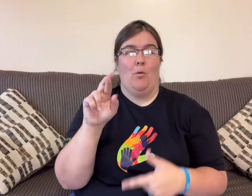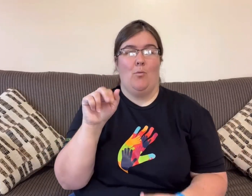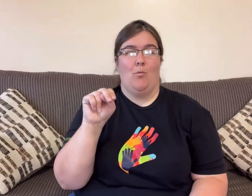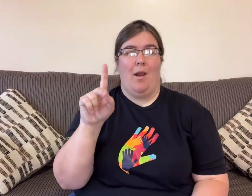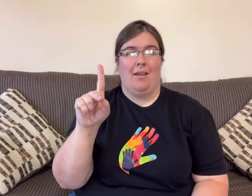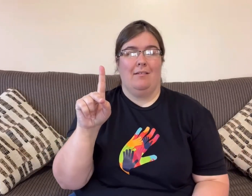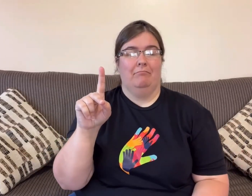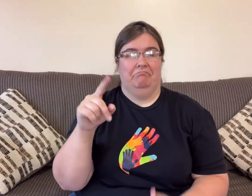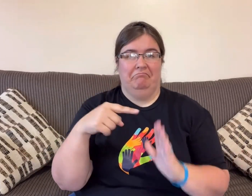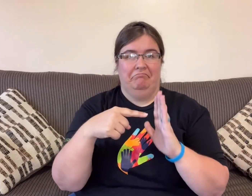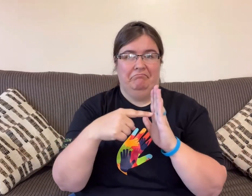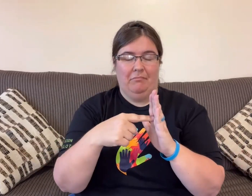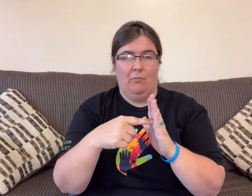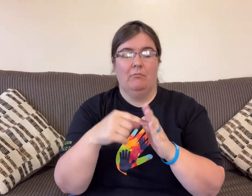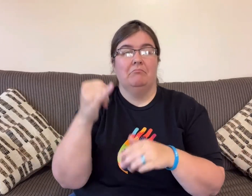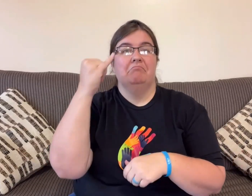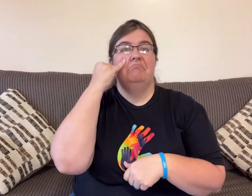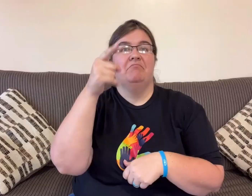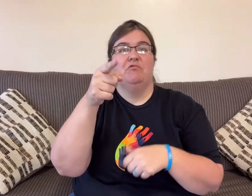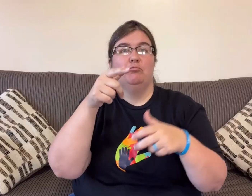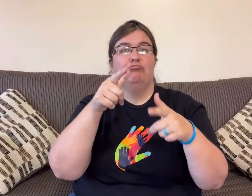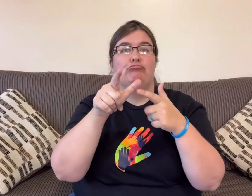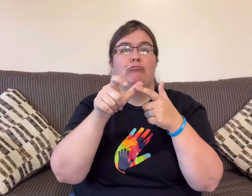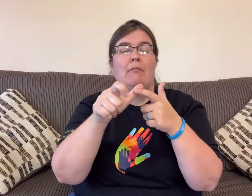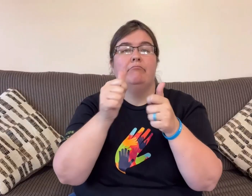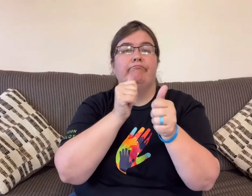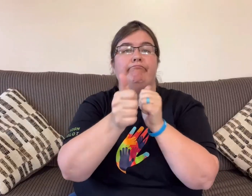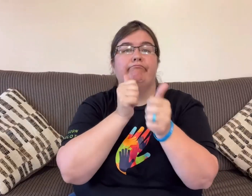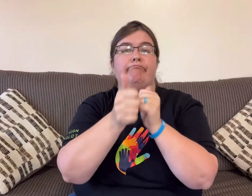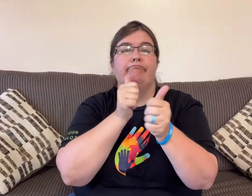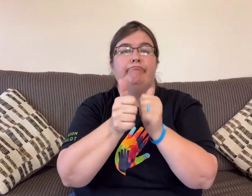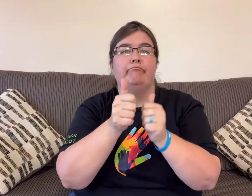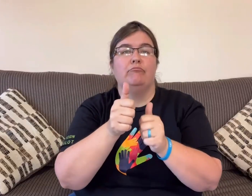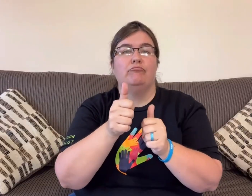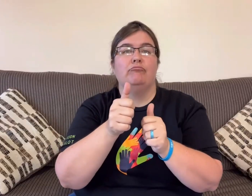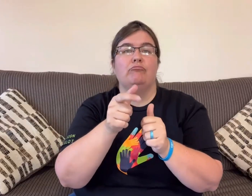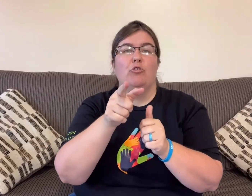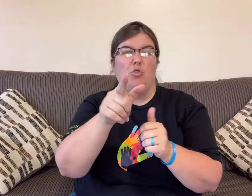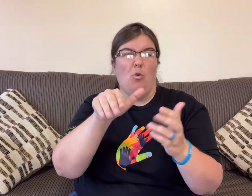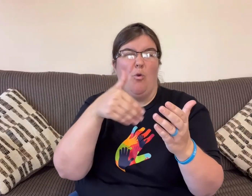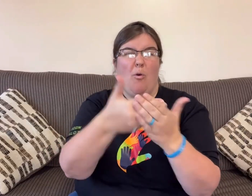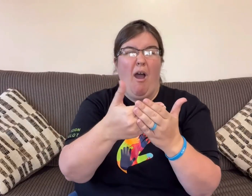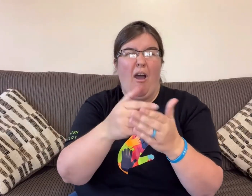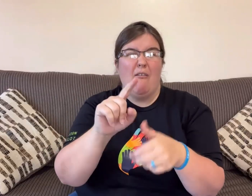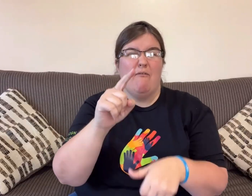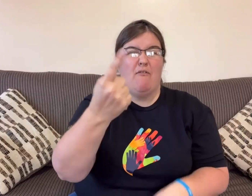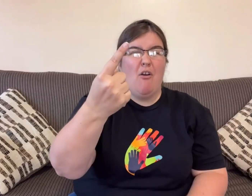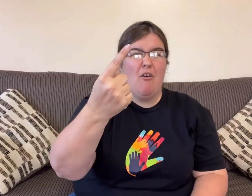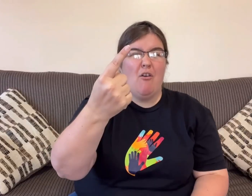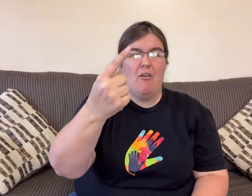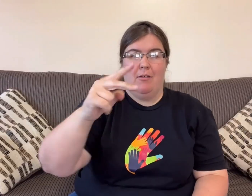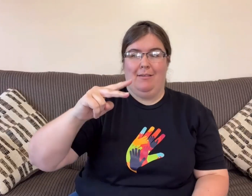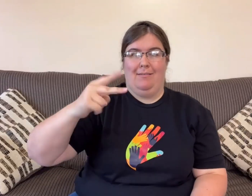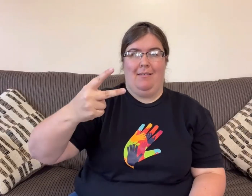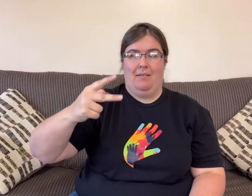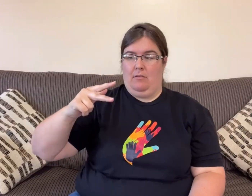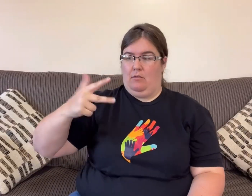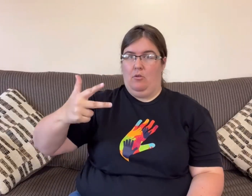of numbers is rank. For example, if you're running a race and you arrive first or second or